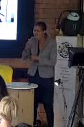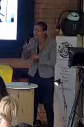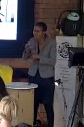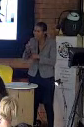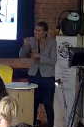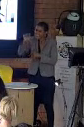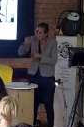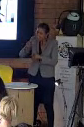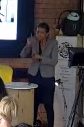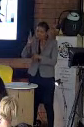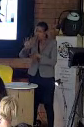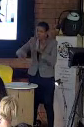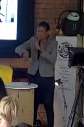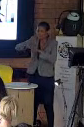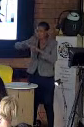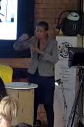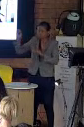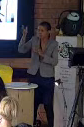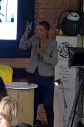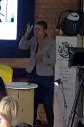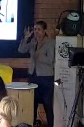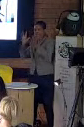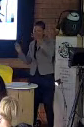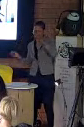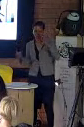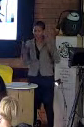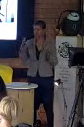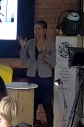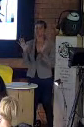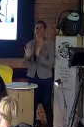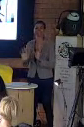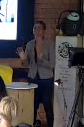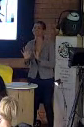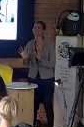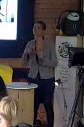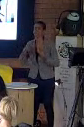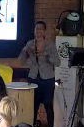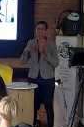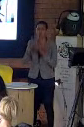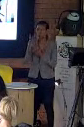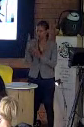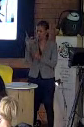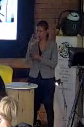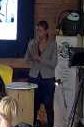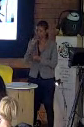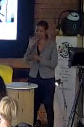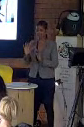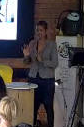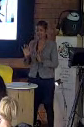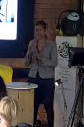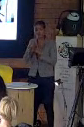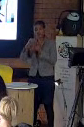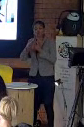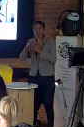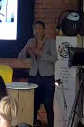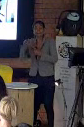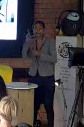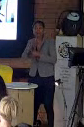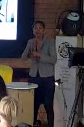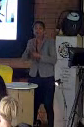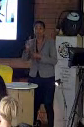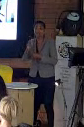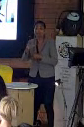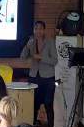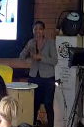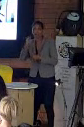degree, but I think this is more a personal thing where I draw a lot in black and white. But